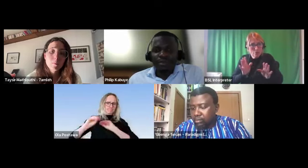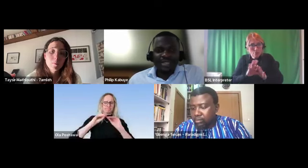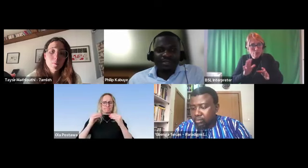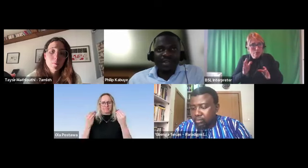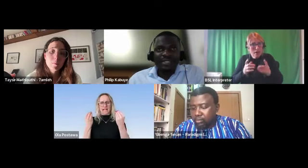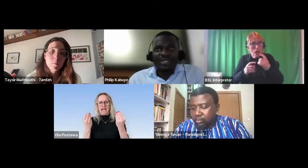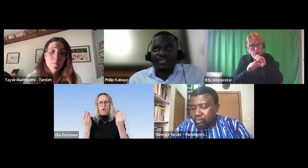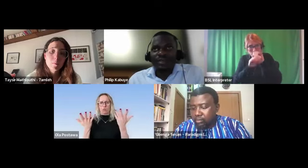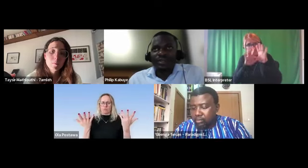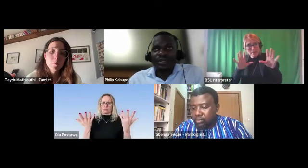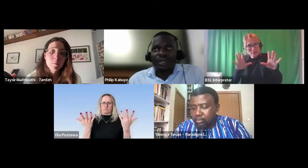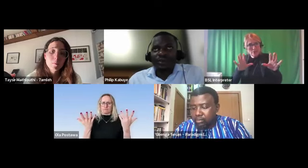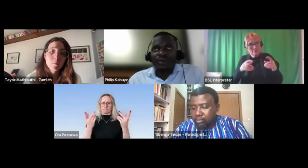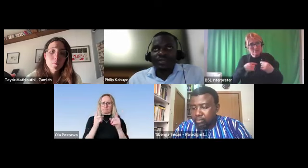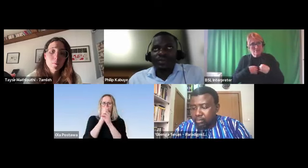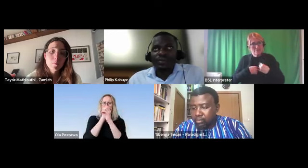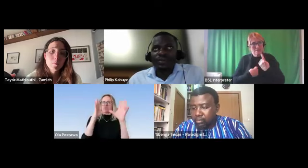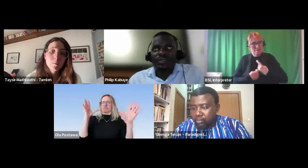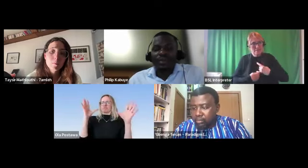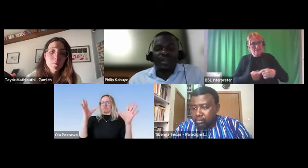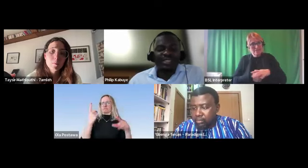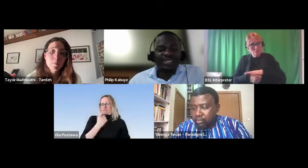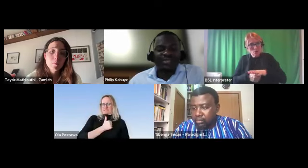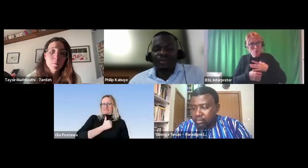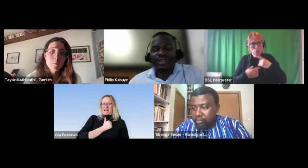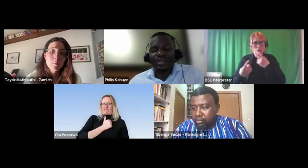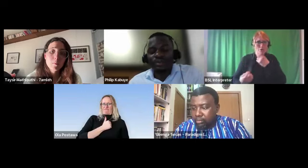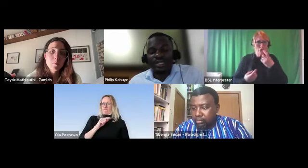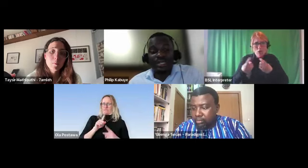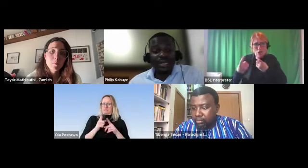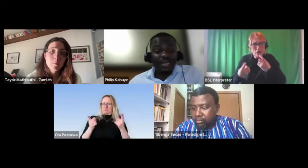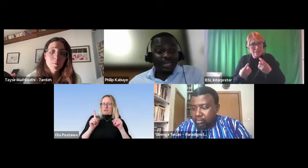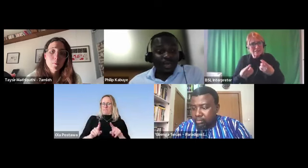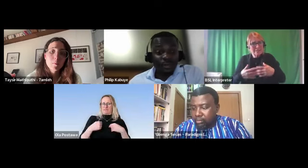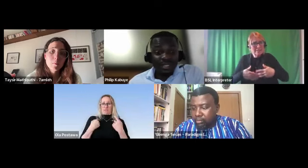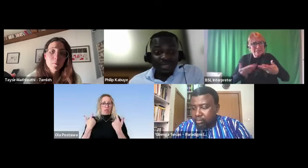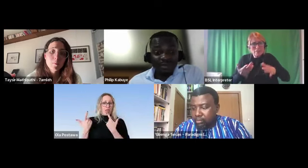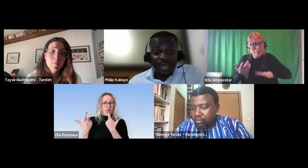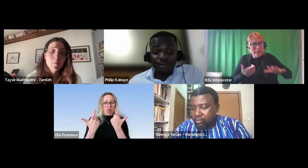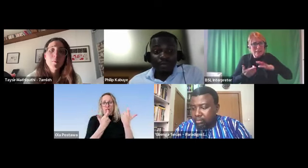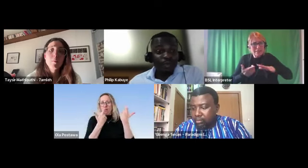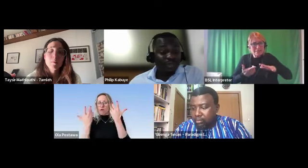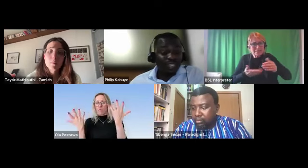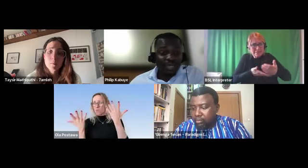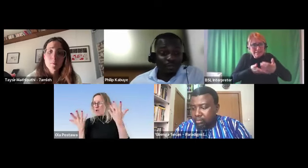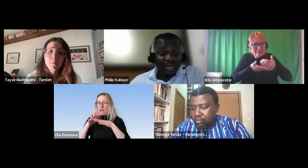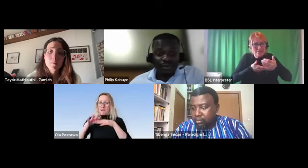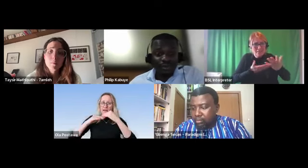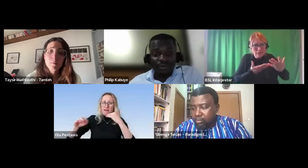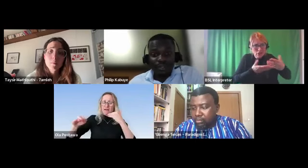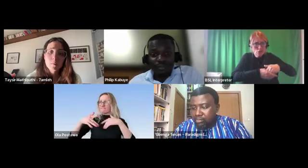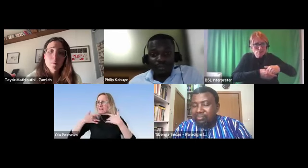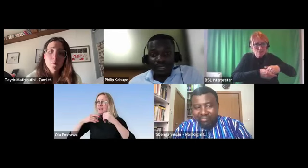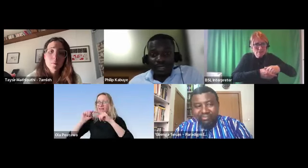I could imagine if I was in a situation, I would want to look for somewhere safe, somewhere trustworthy, somewhere inclusive, where I'm not going to be shadow